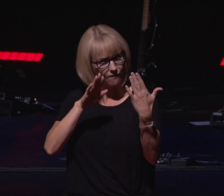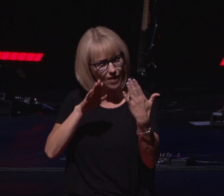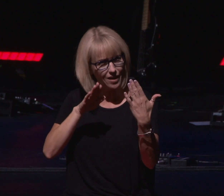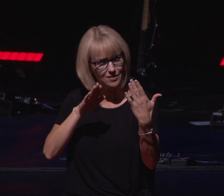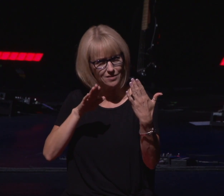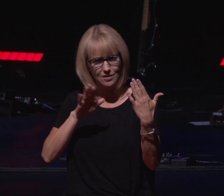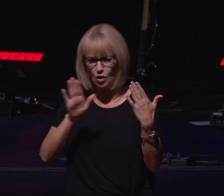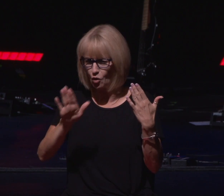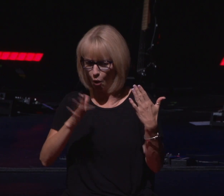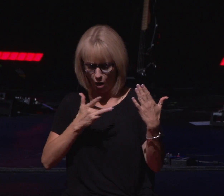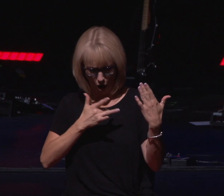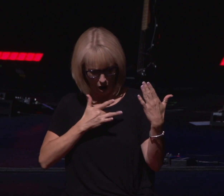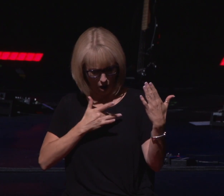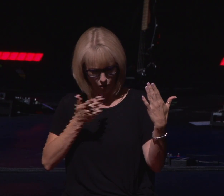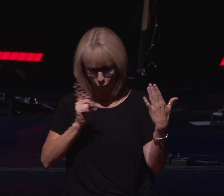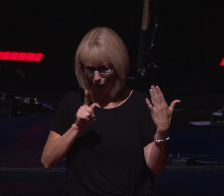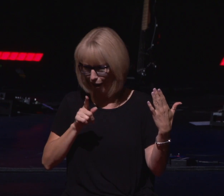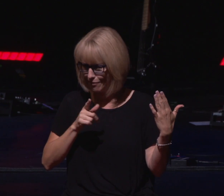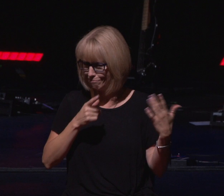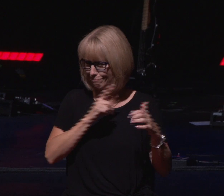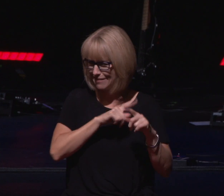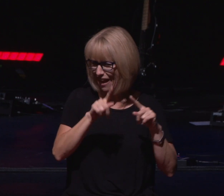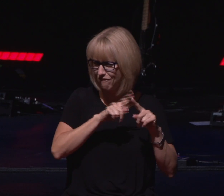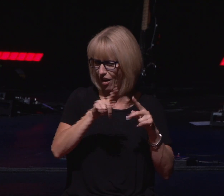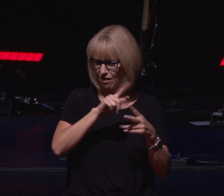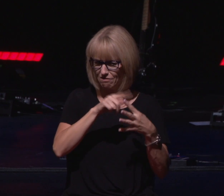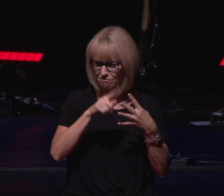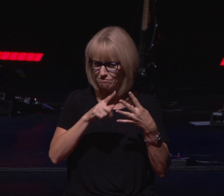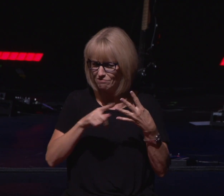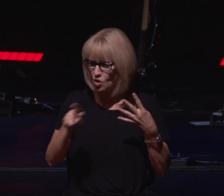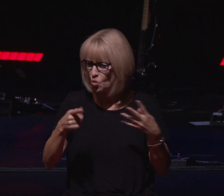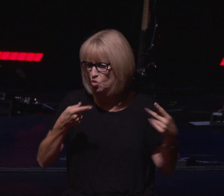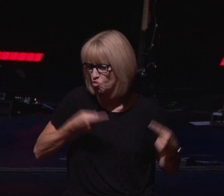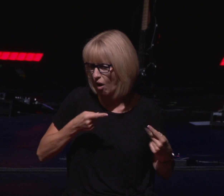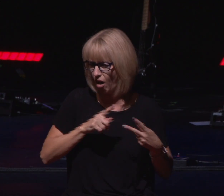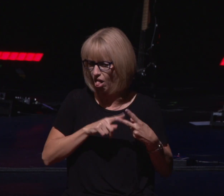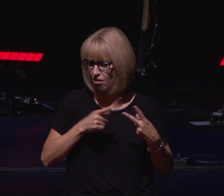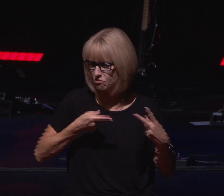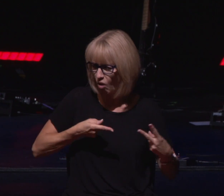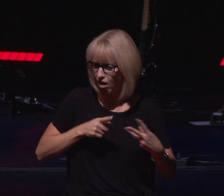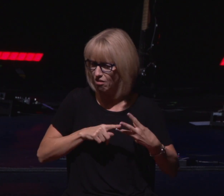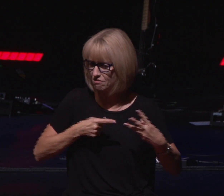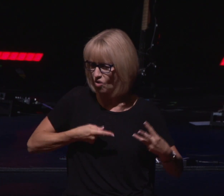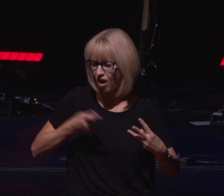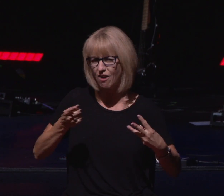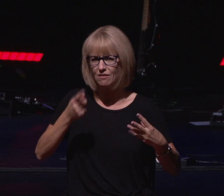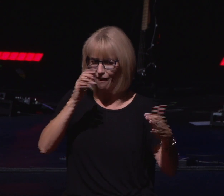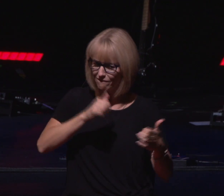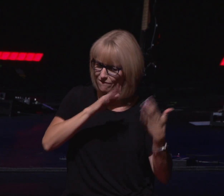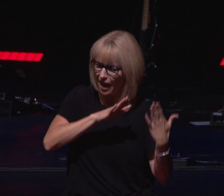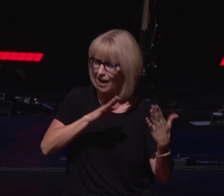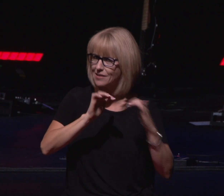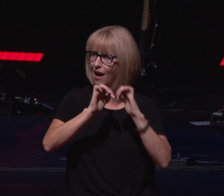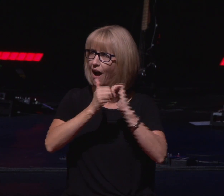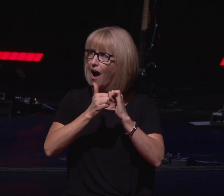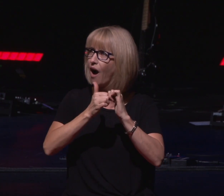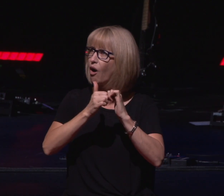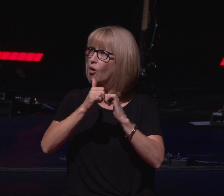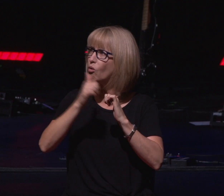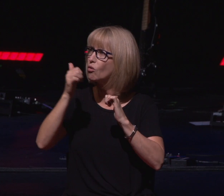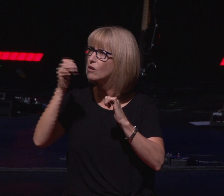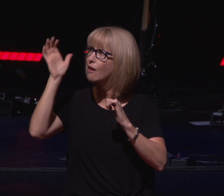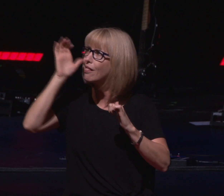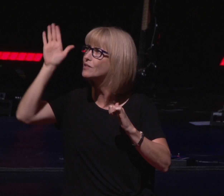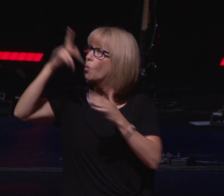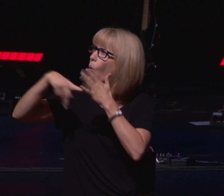of our hearts where we struggle and there's a darkness that we want to bring to the light of Christ and change it to be how he's asked us to be. We